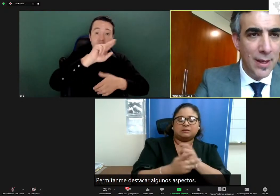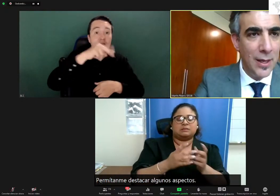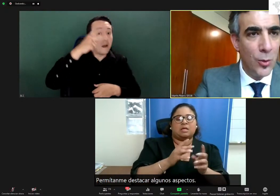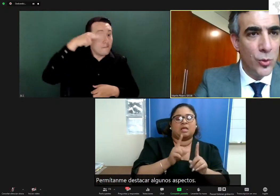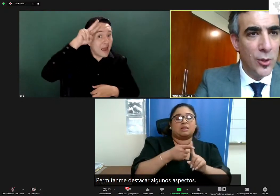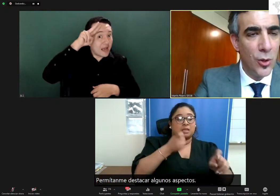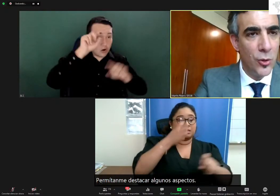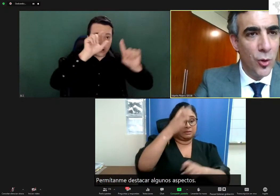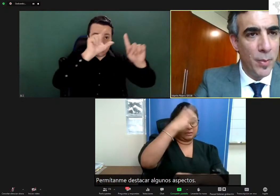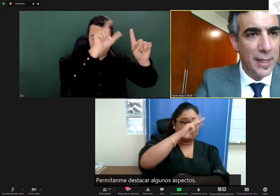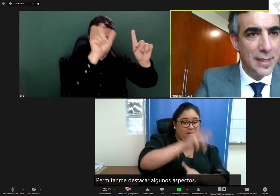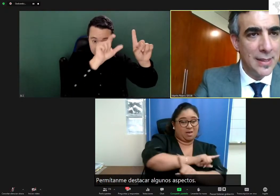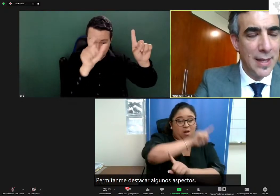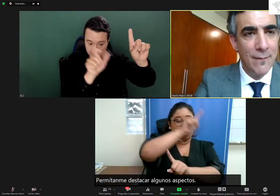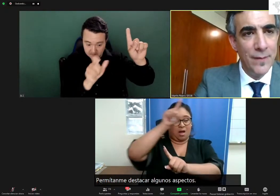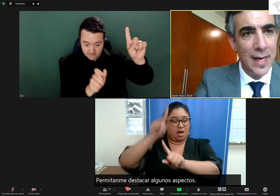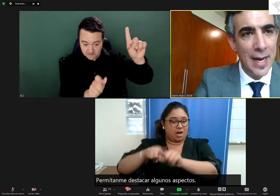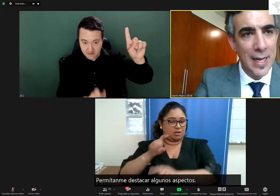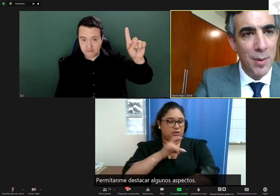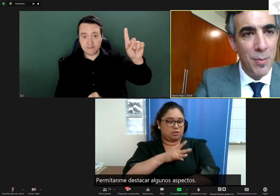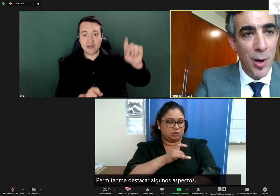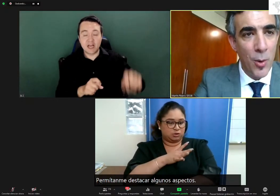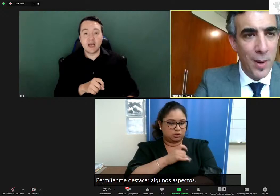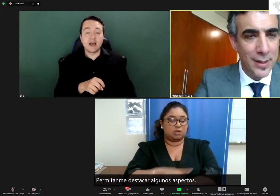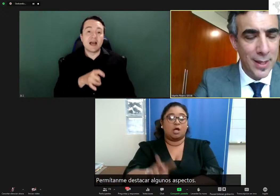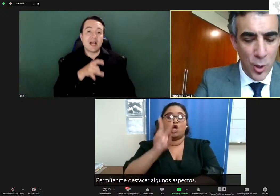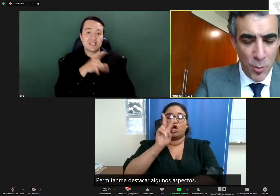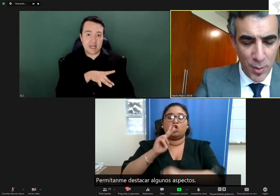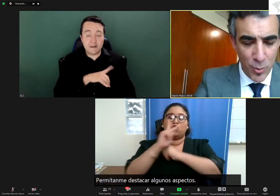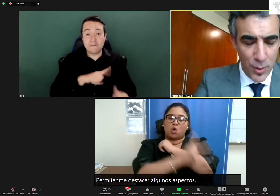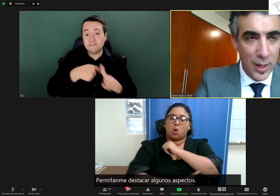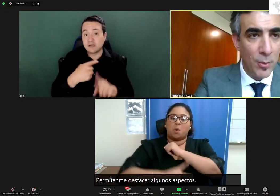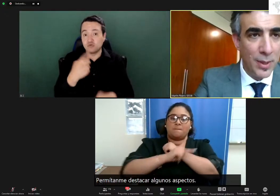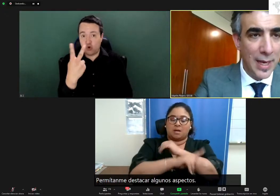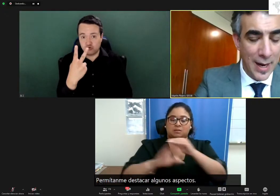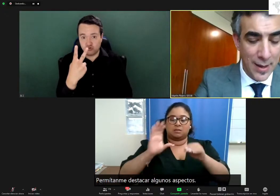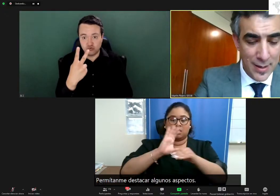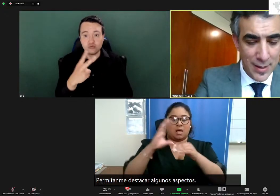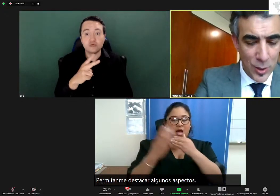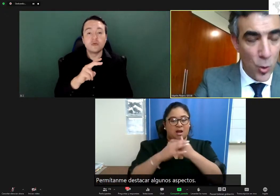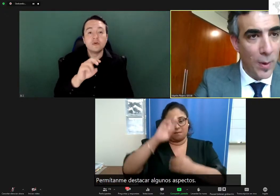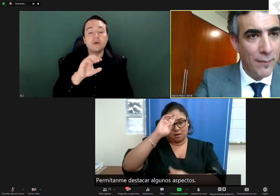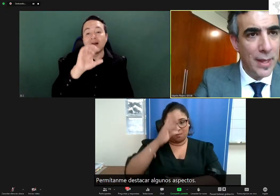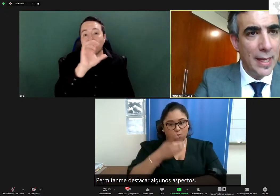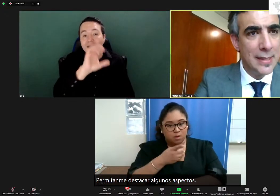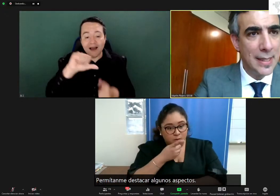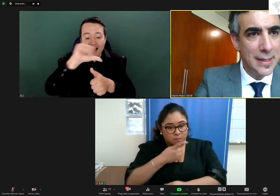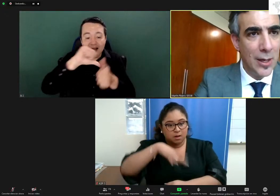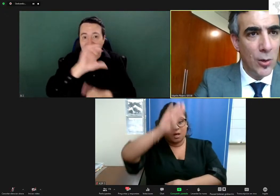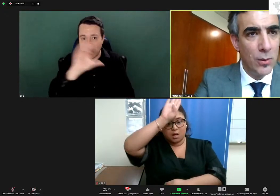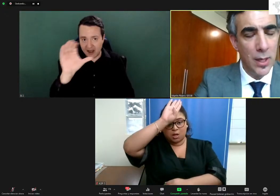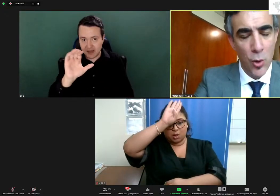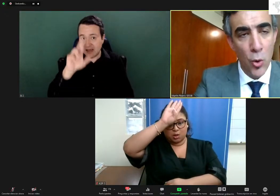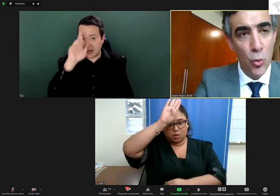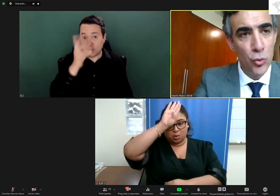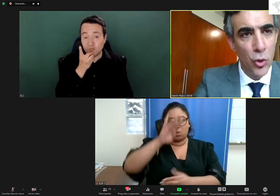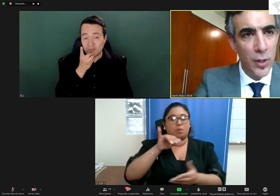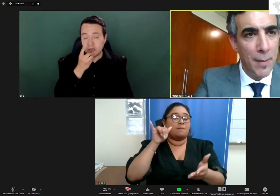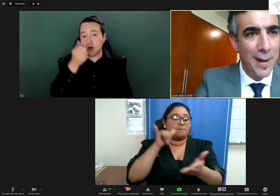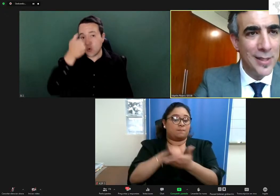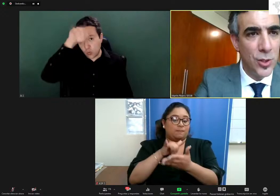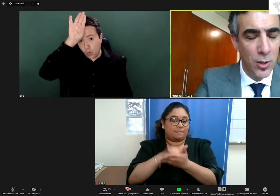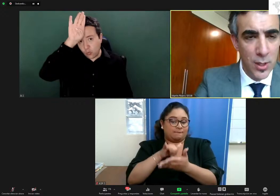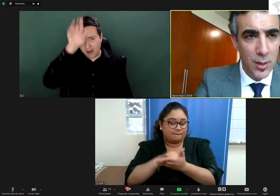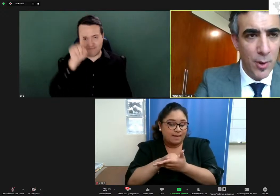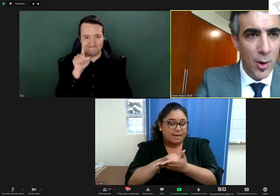latin american countries from the south of chile including two countries of the caribbean as the dominican republic and